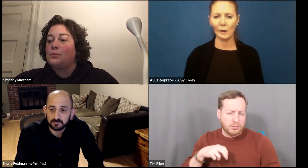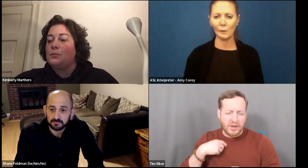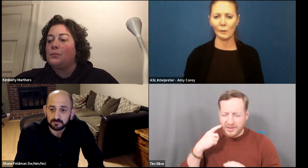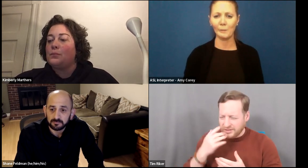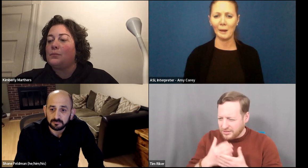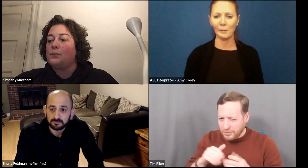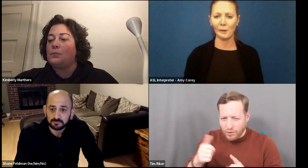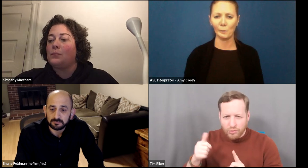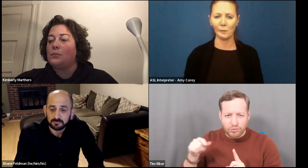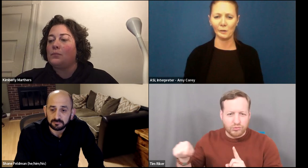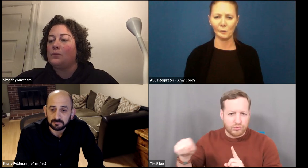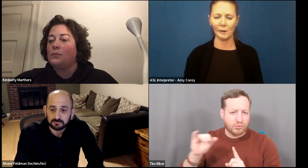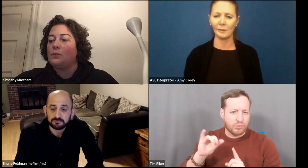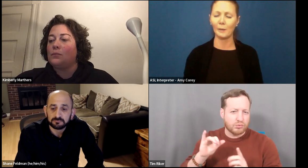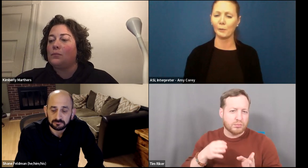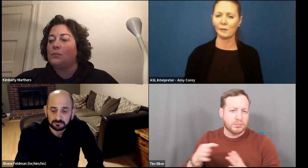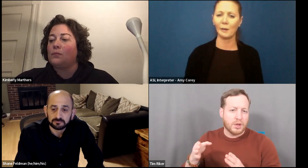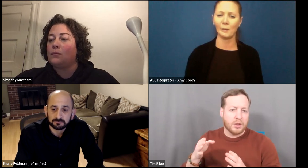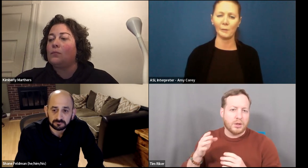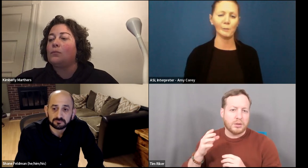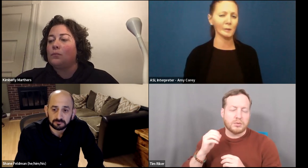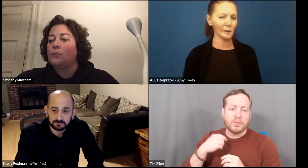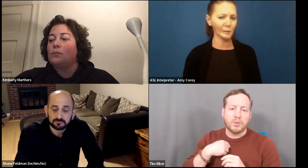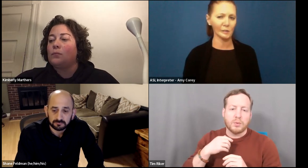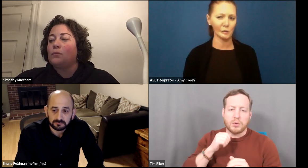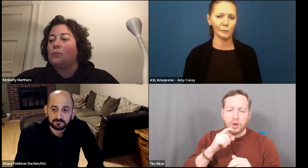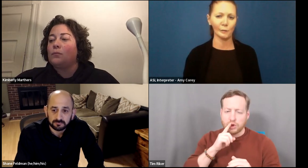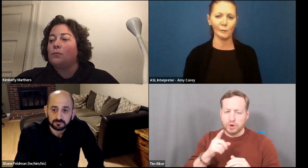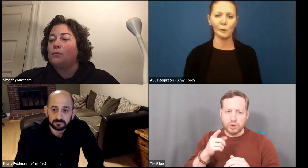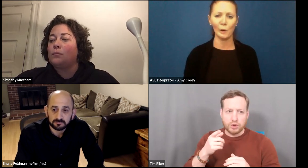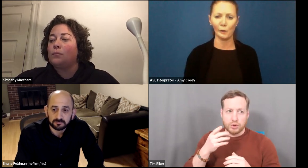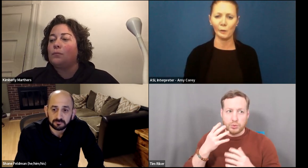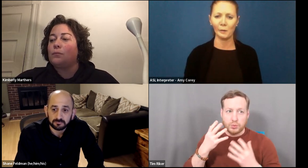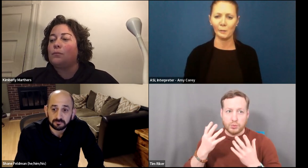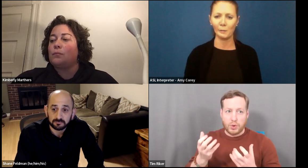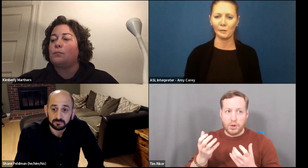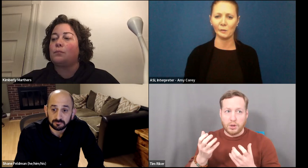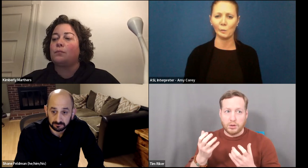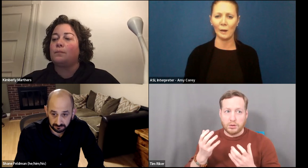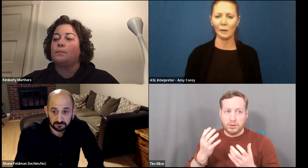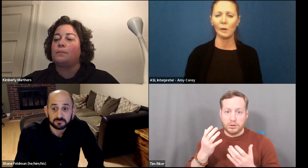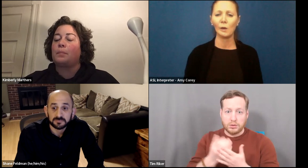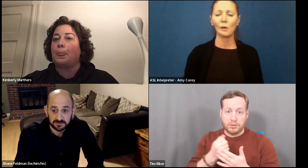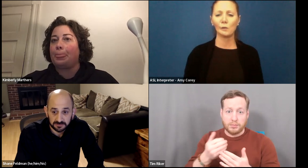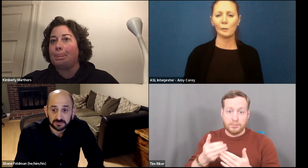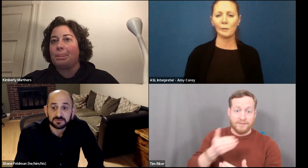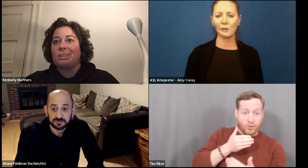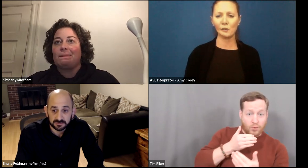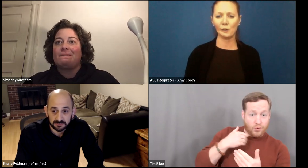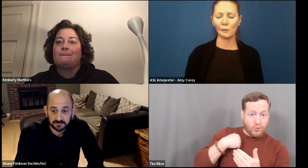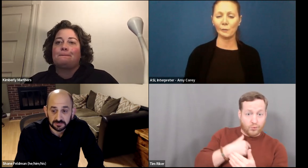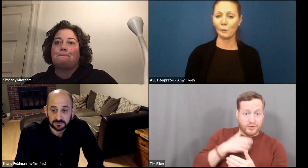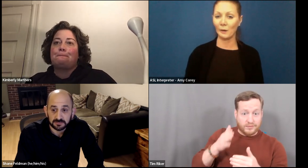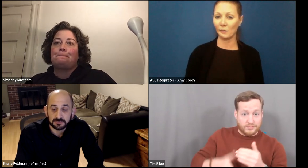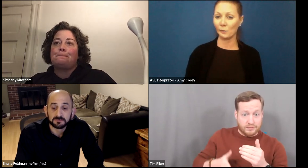So I know that my plan would be to resign at that point in time. And I believe that's true for a few other committee members as well. So I'm not